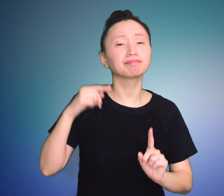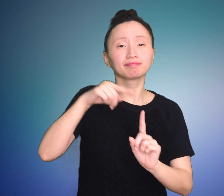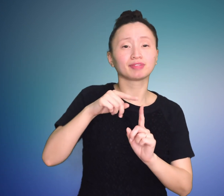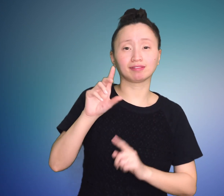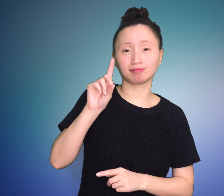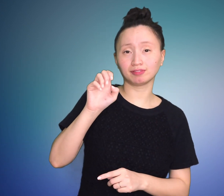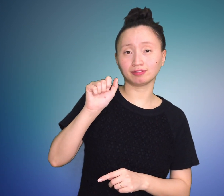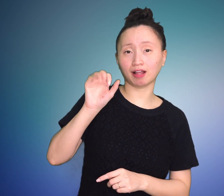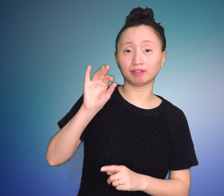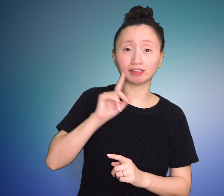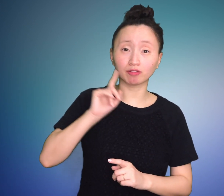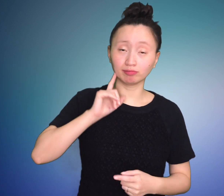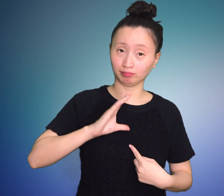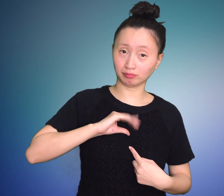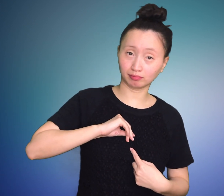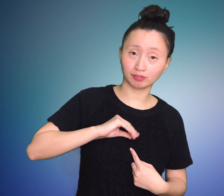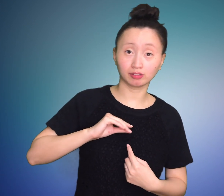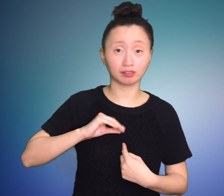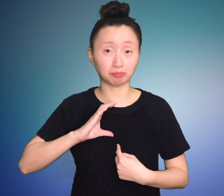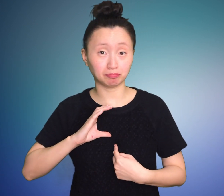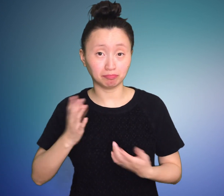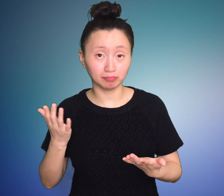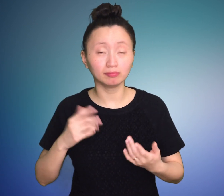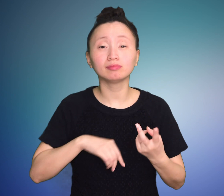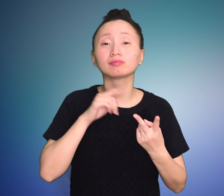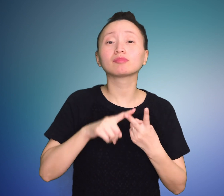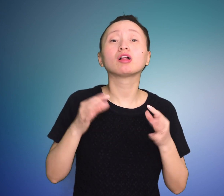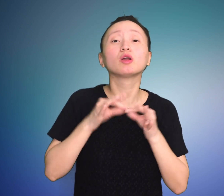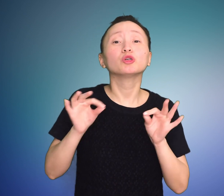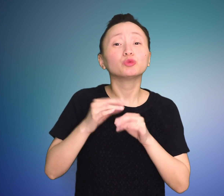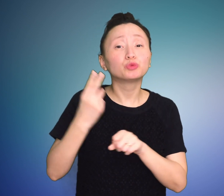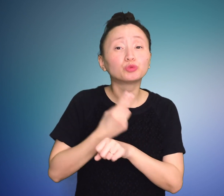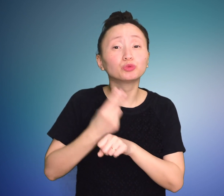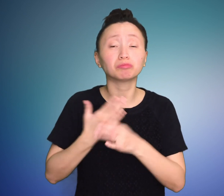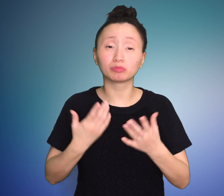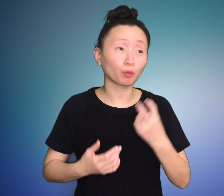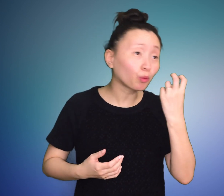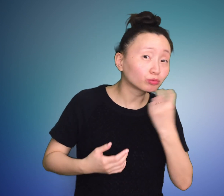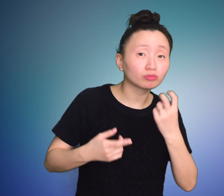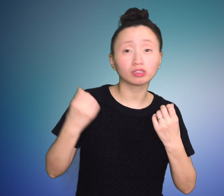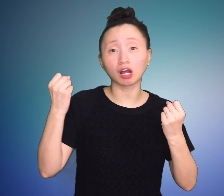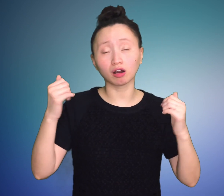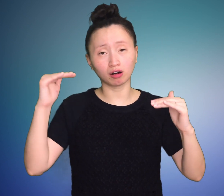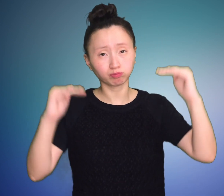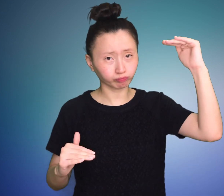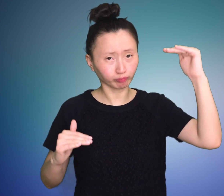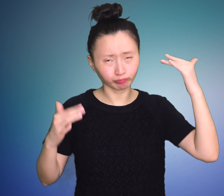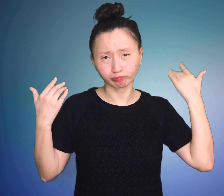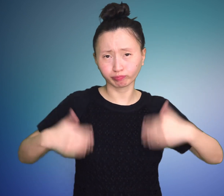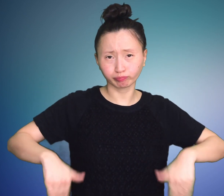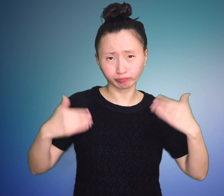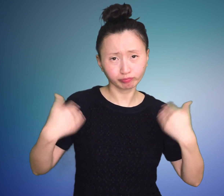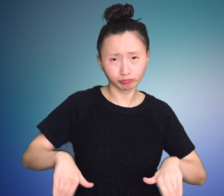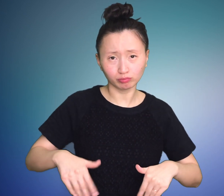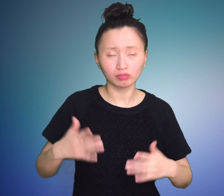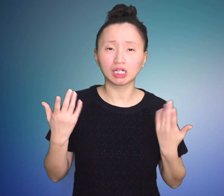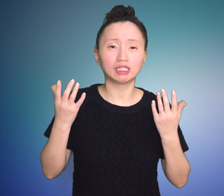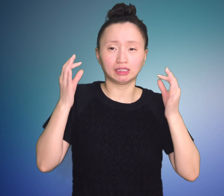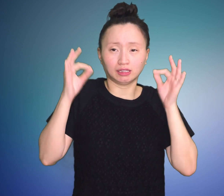deaf. There are different beliefs on language use, maybe using more of an oral communication versus signing. There